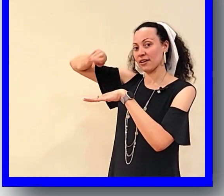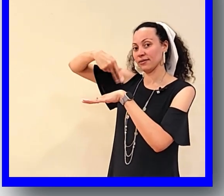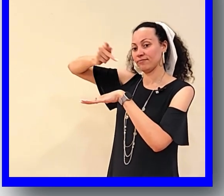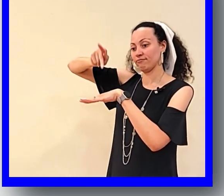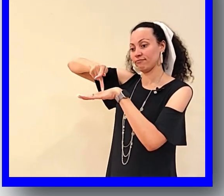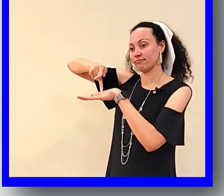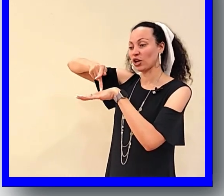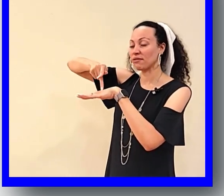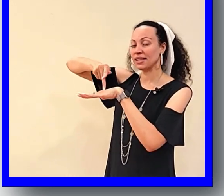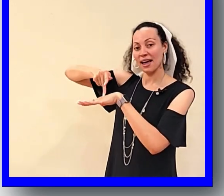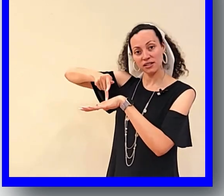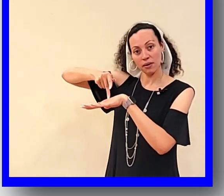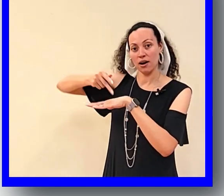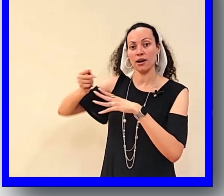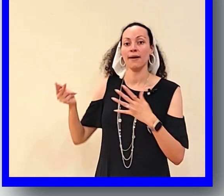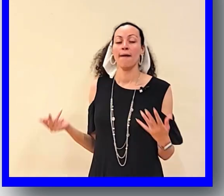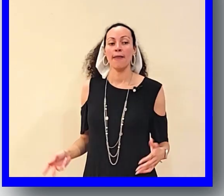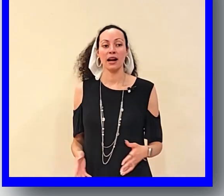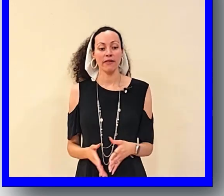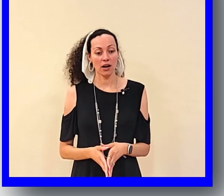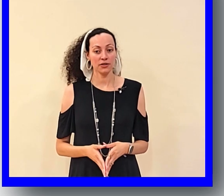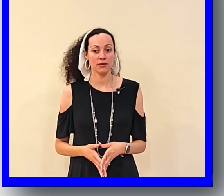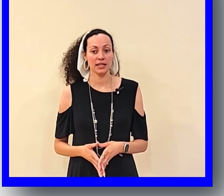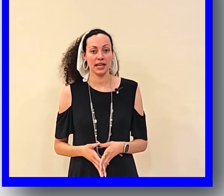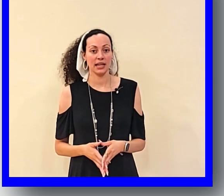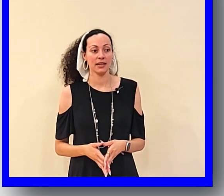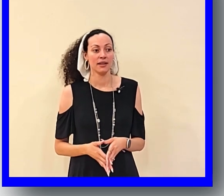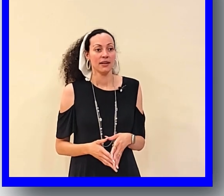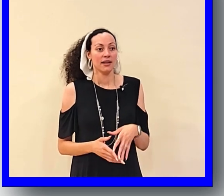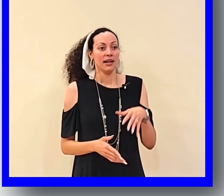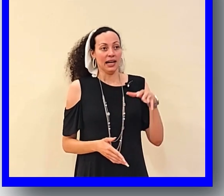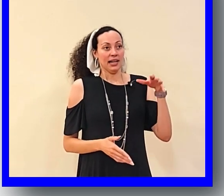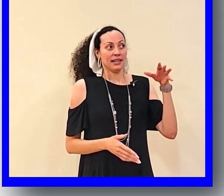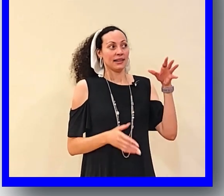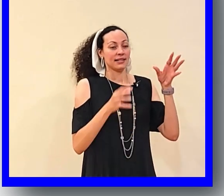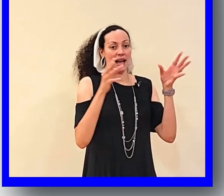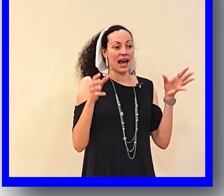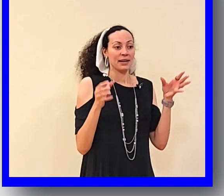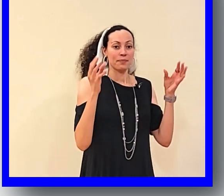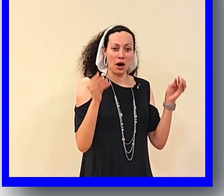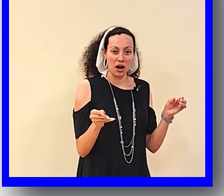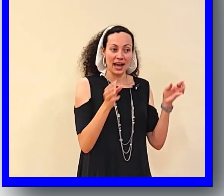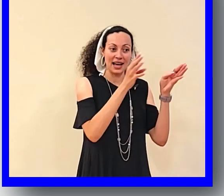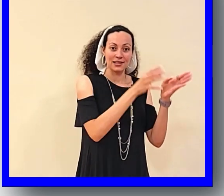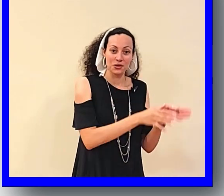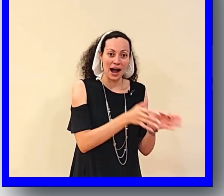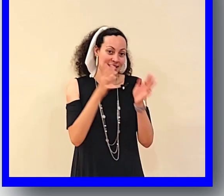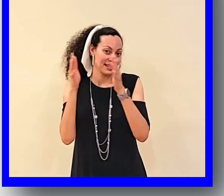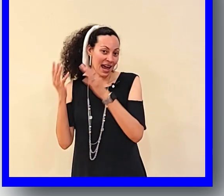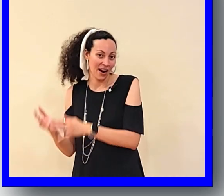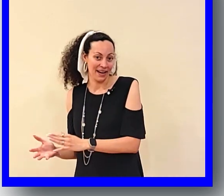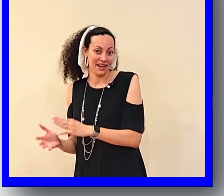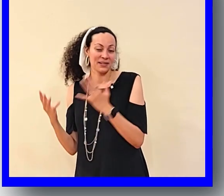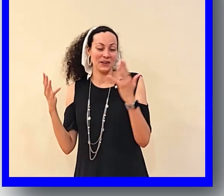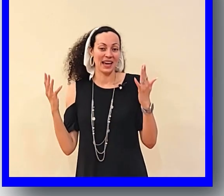your hand. So I've seen that as park, and then I've also seen the sign park as